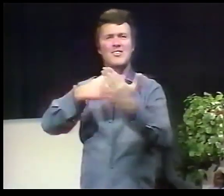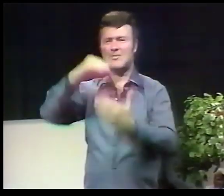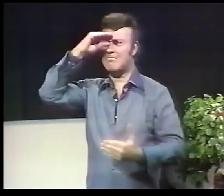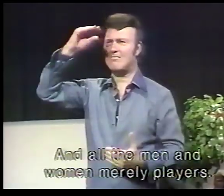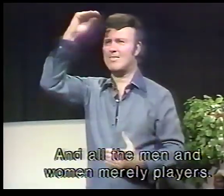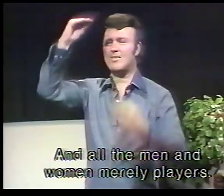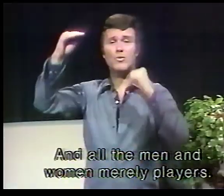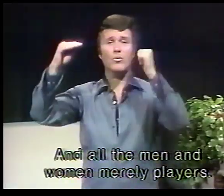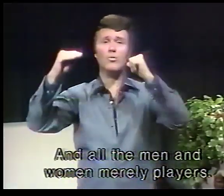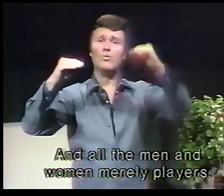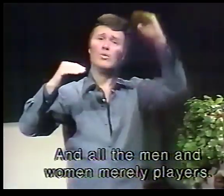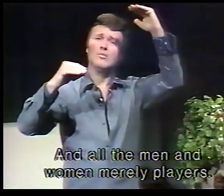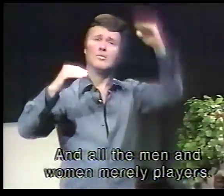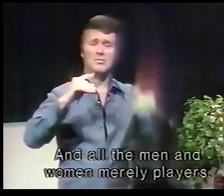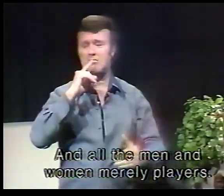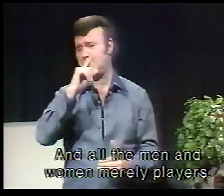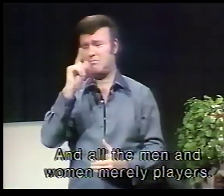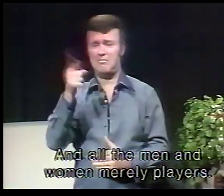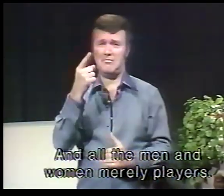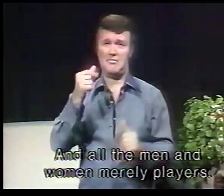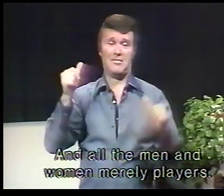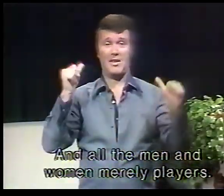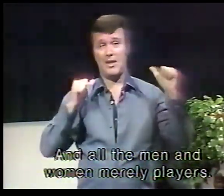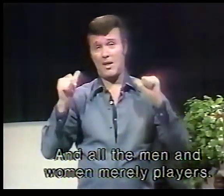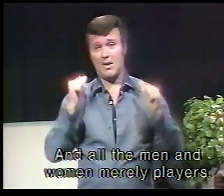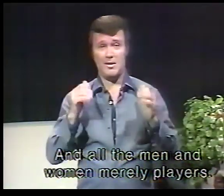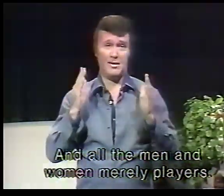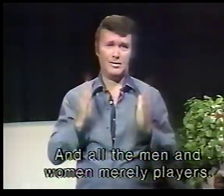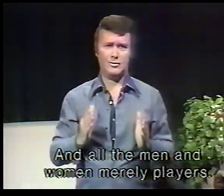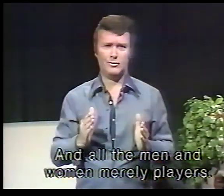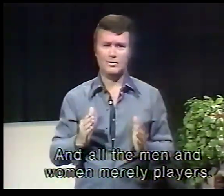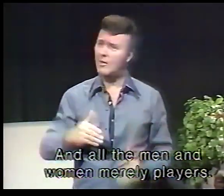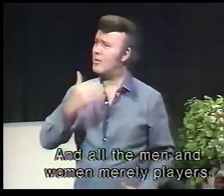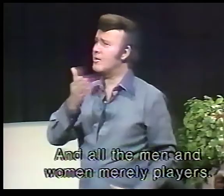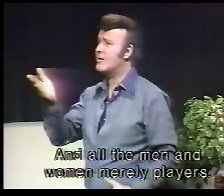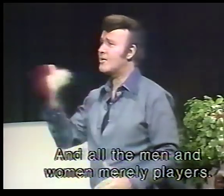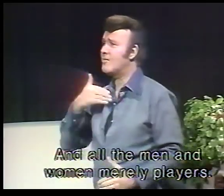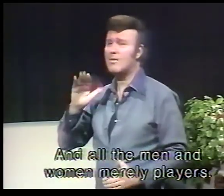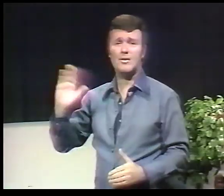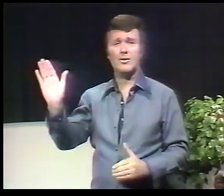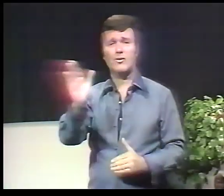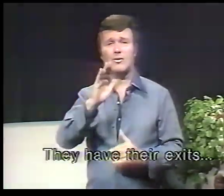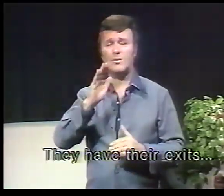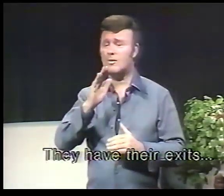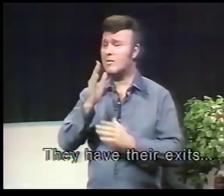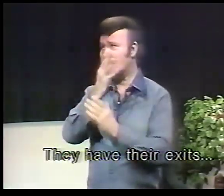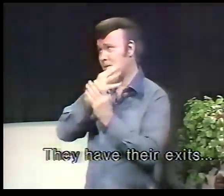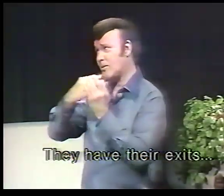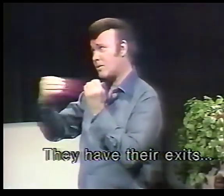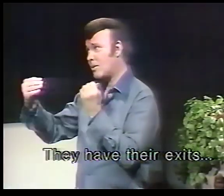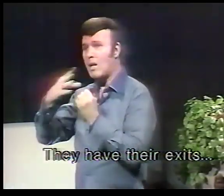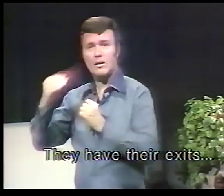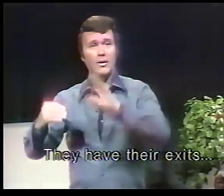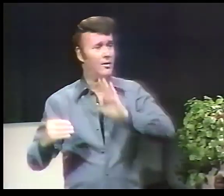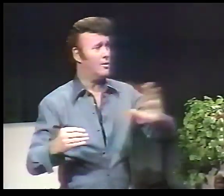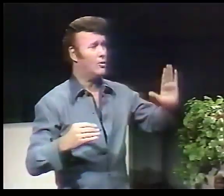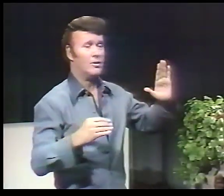and all the men and women merely players. They have their exits and